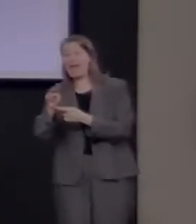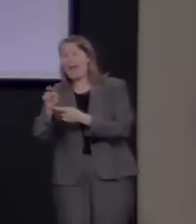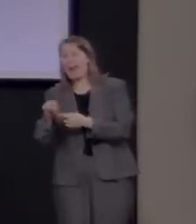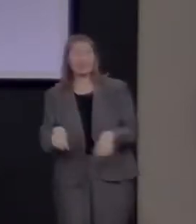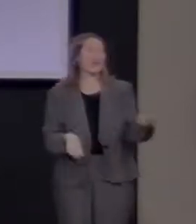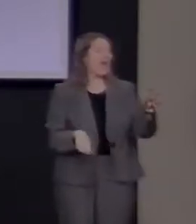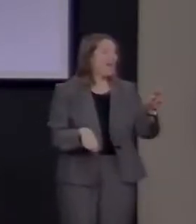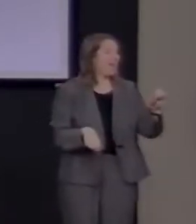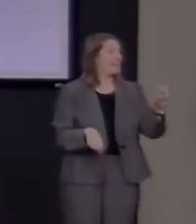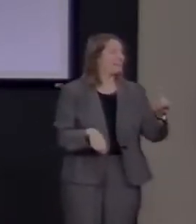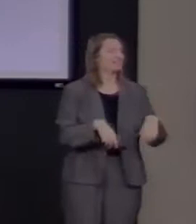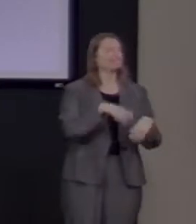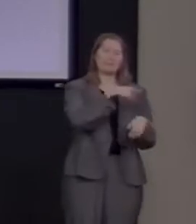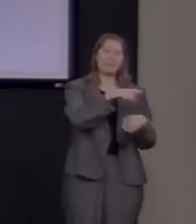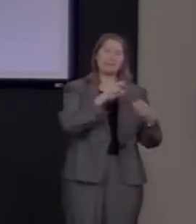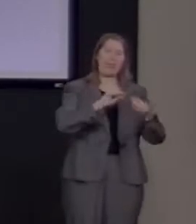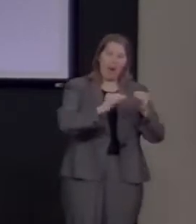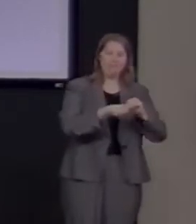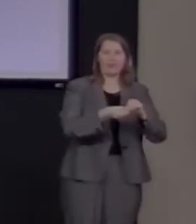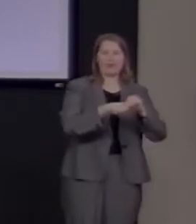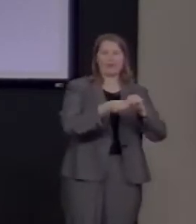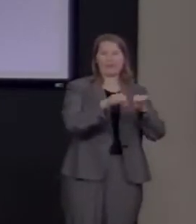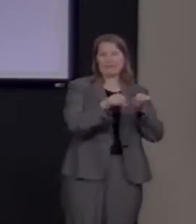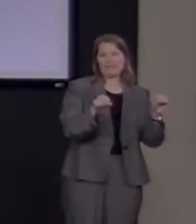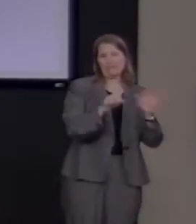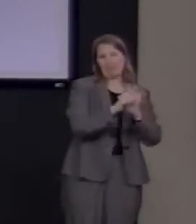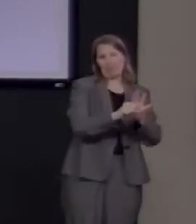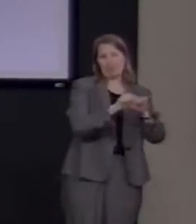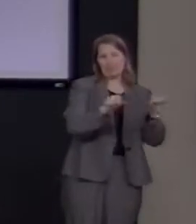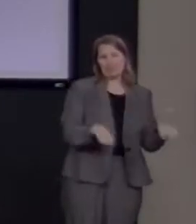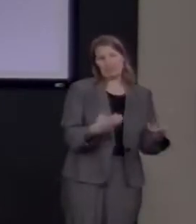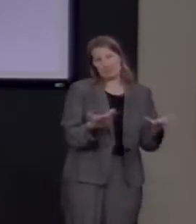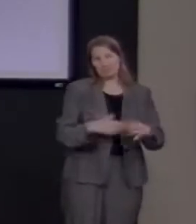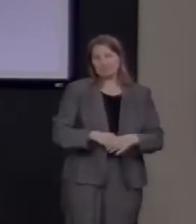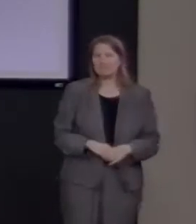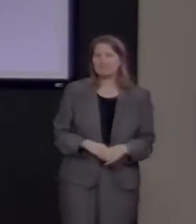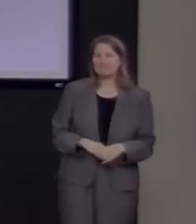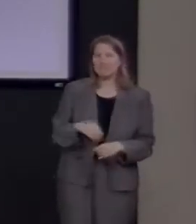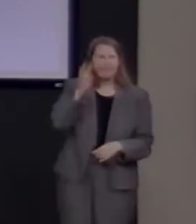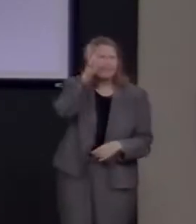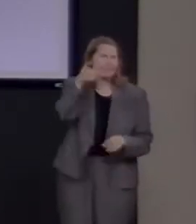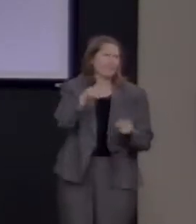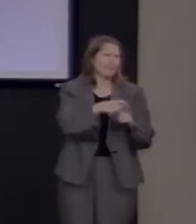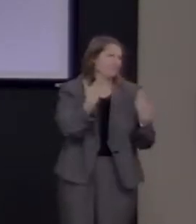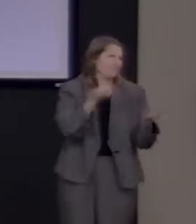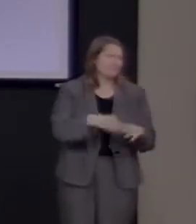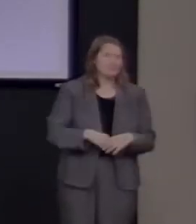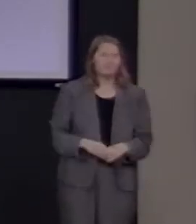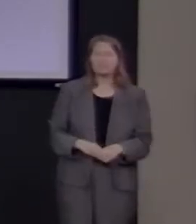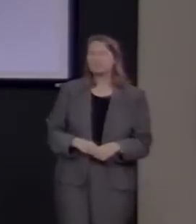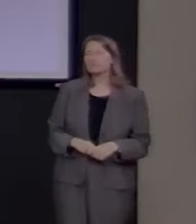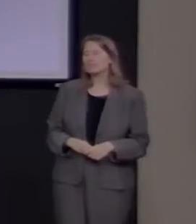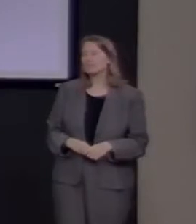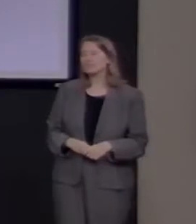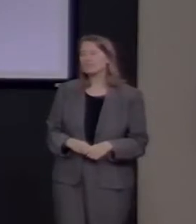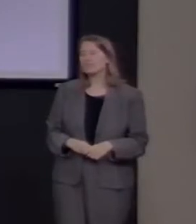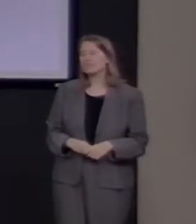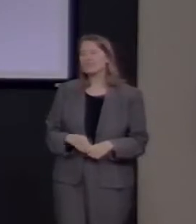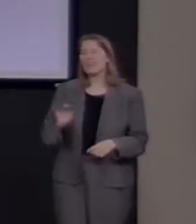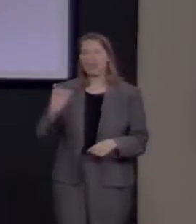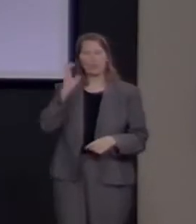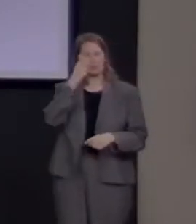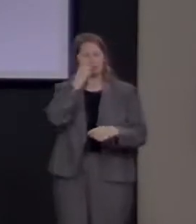number symbol system, for lack of a better term. What this would predict then is also that